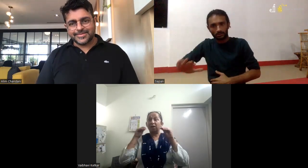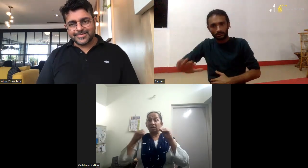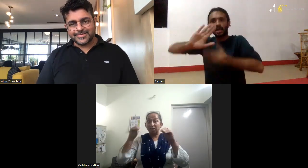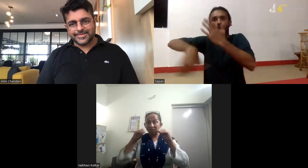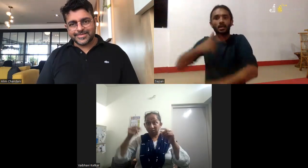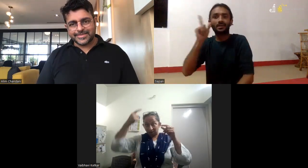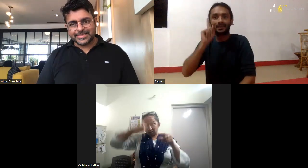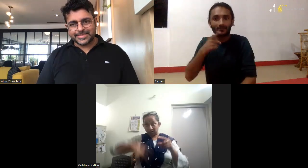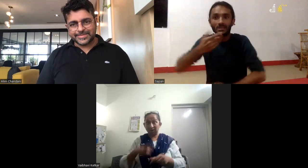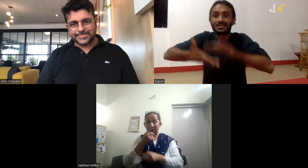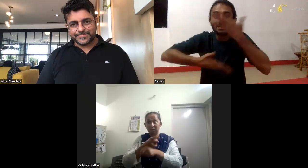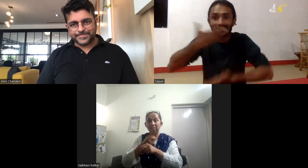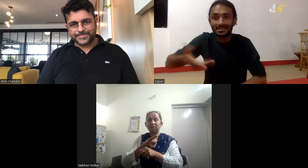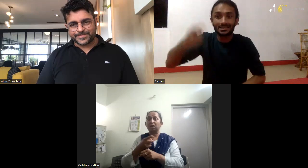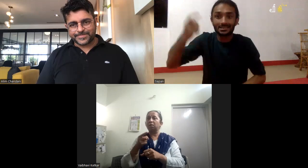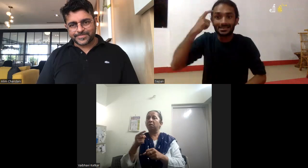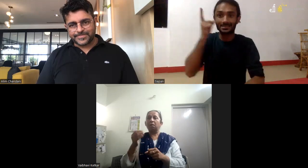these states. Yeah.